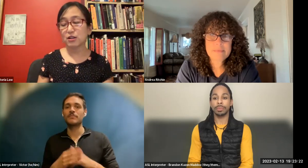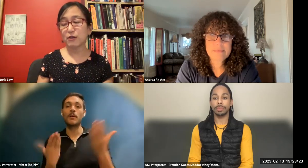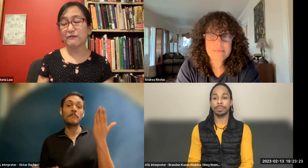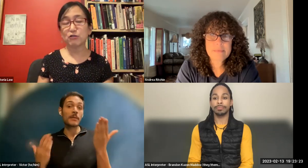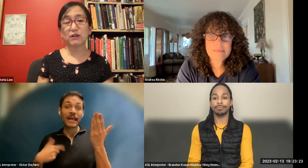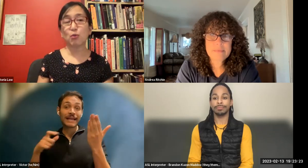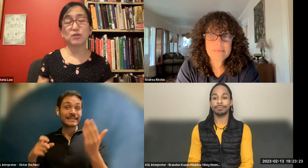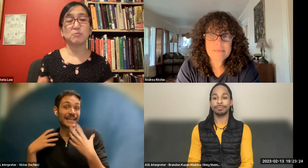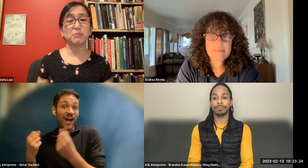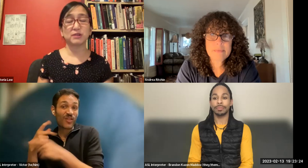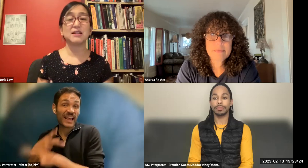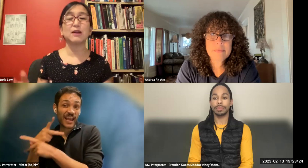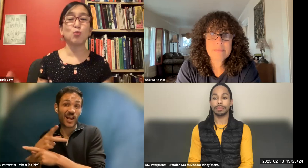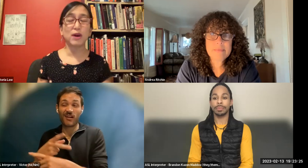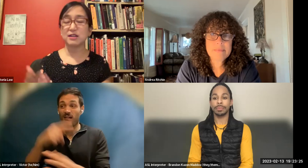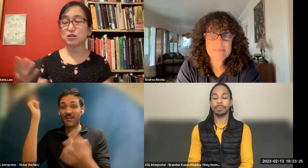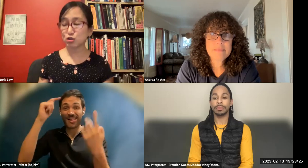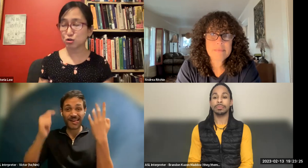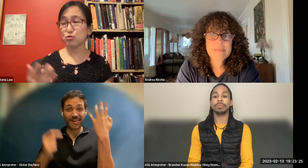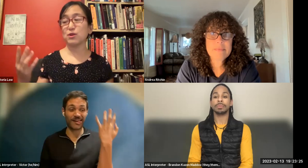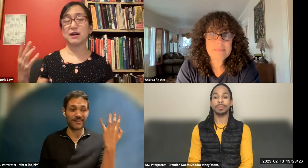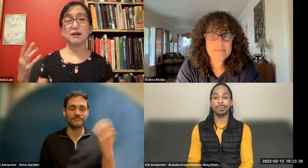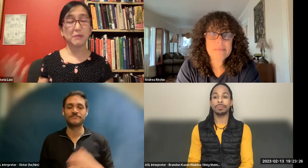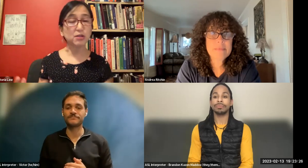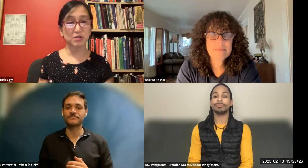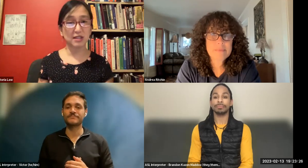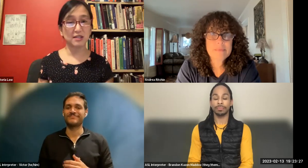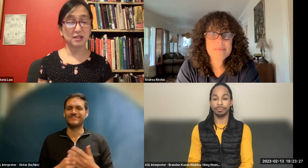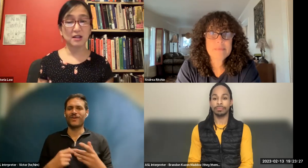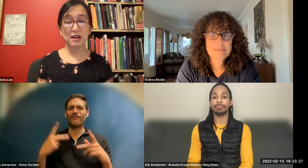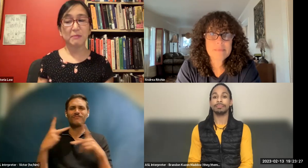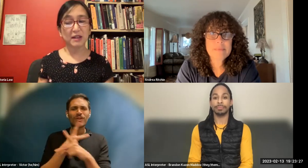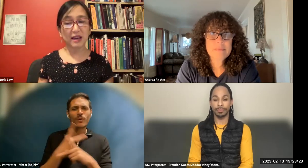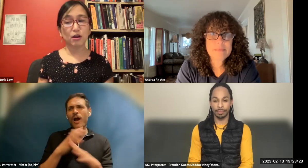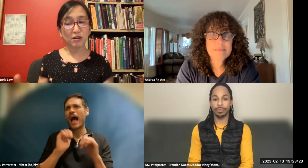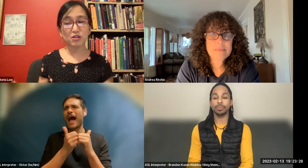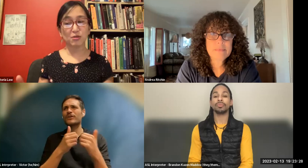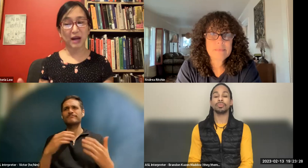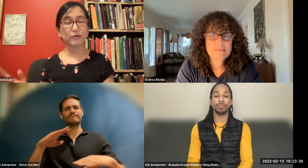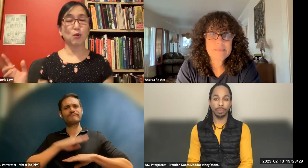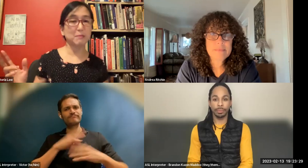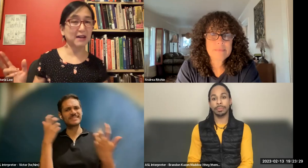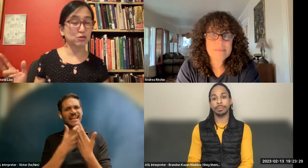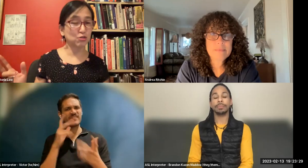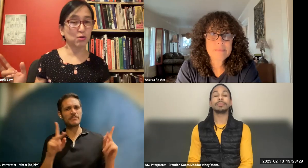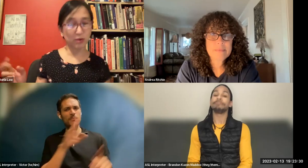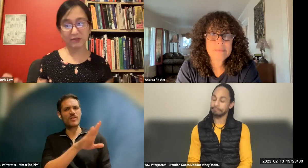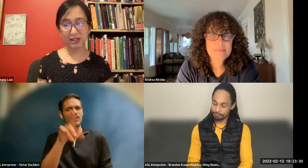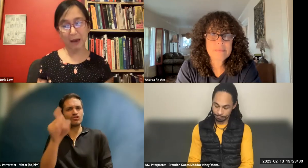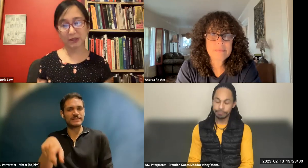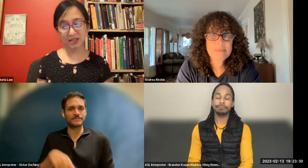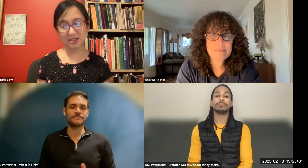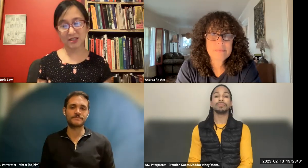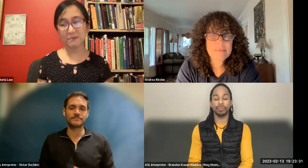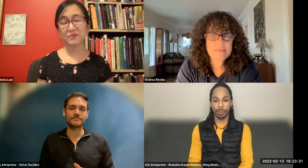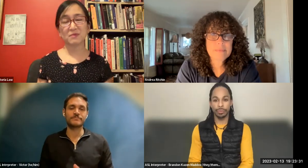So, figuring out what do people need and ways to meet those needs. But again, also kind of going back to, we live in